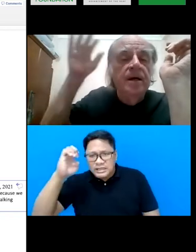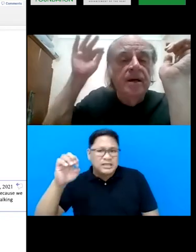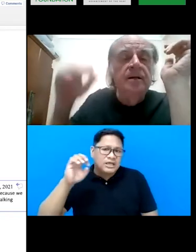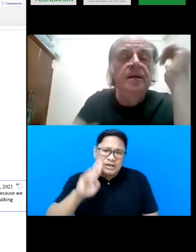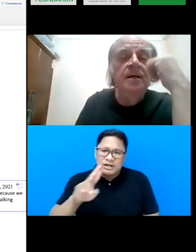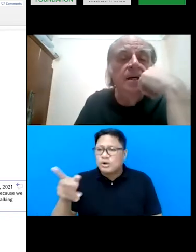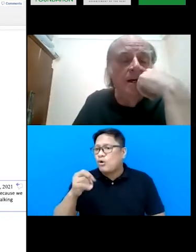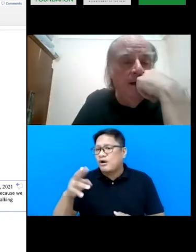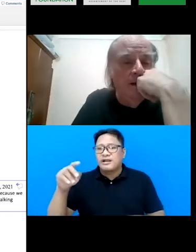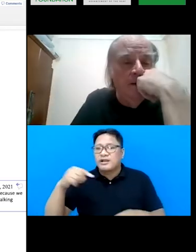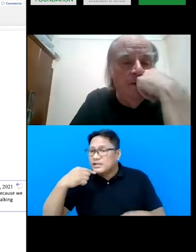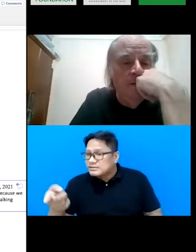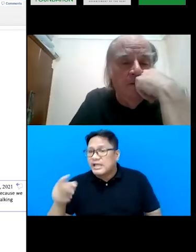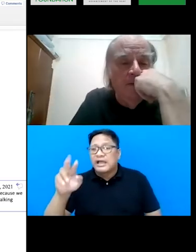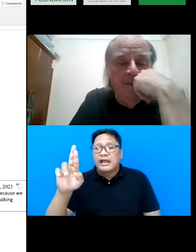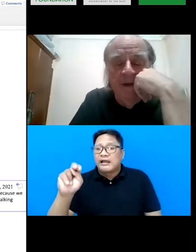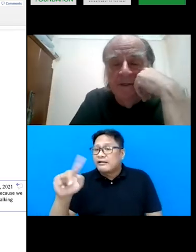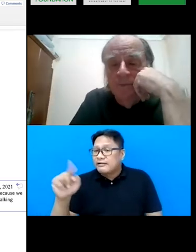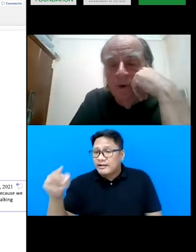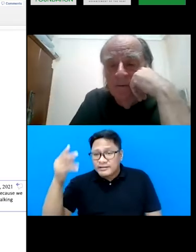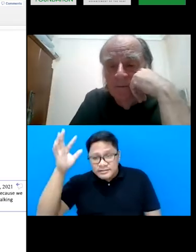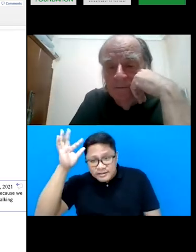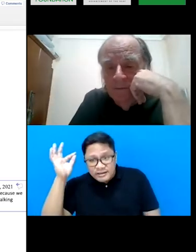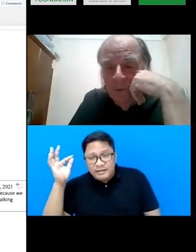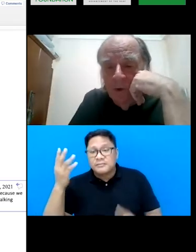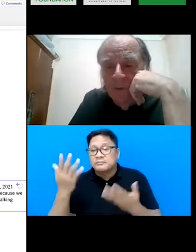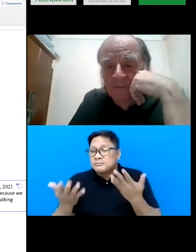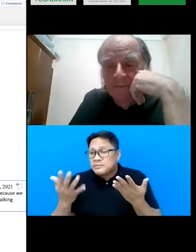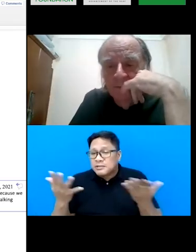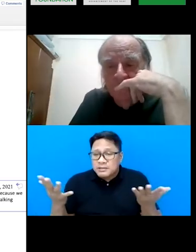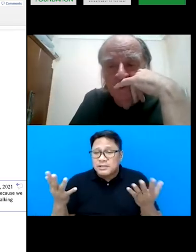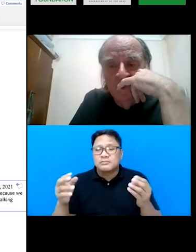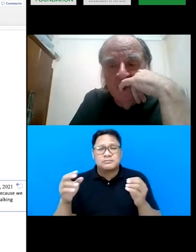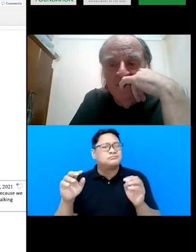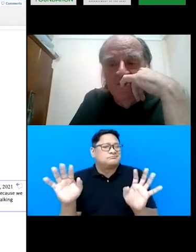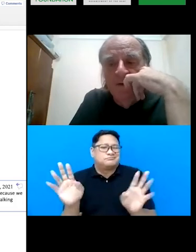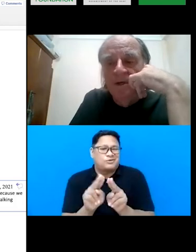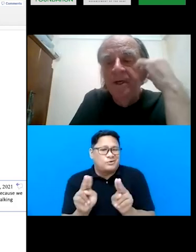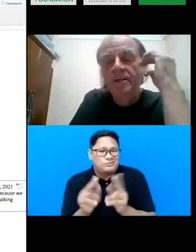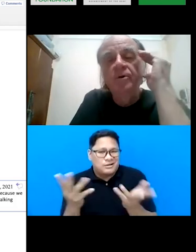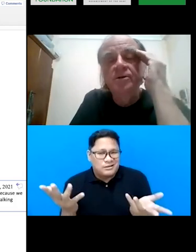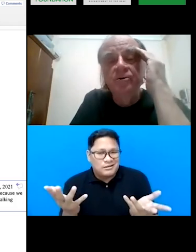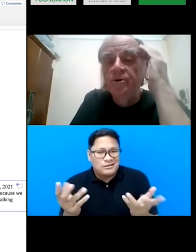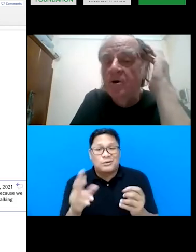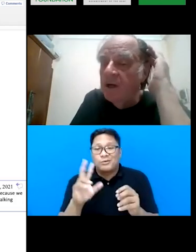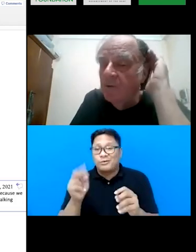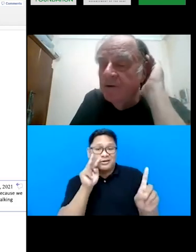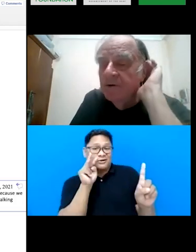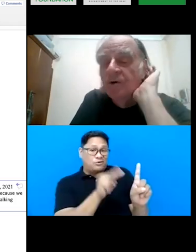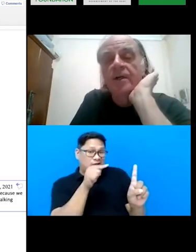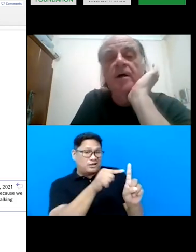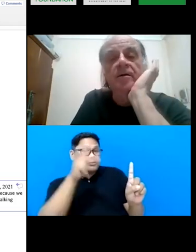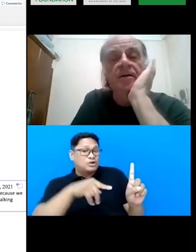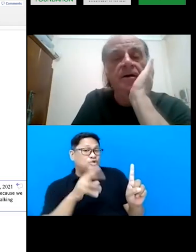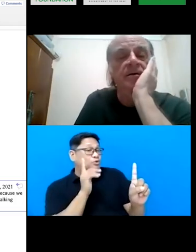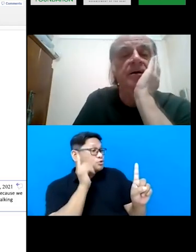Rent's hair maybe is more normal. Because if you're looking at the person you're talking with, you